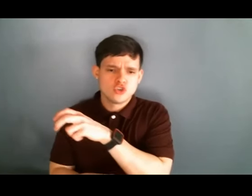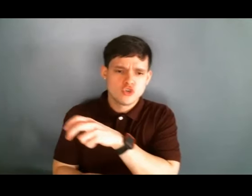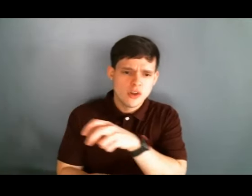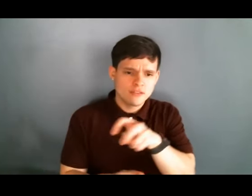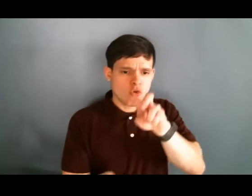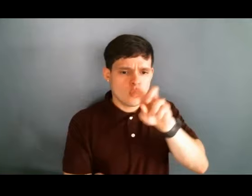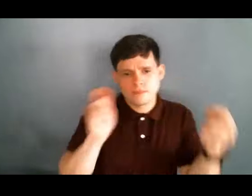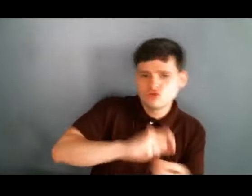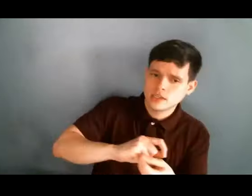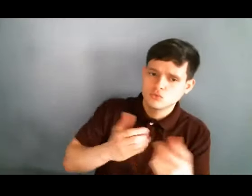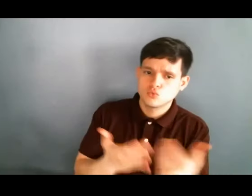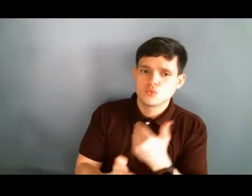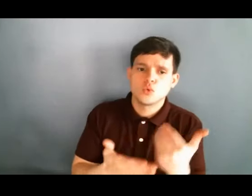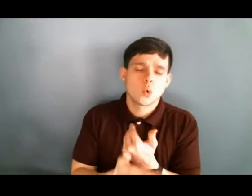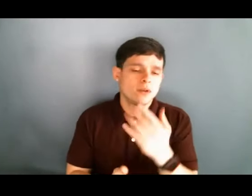new in some way.